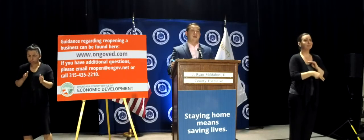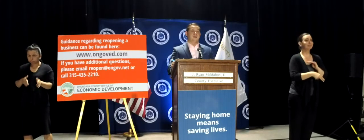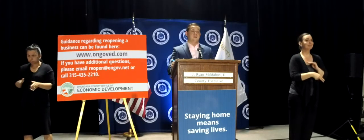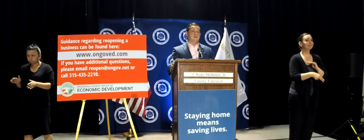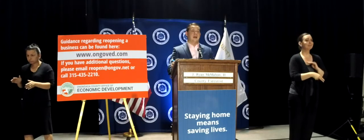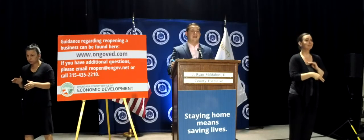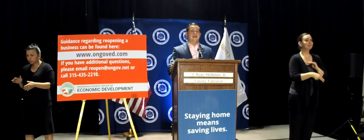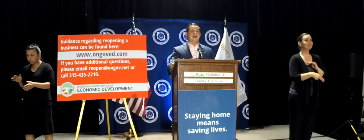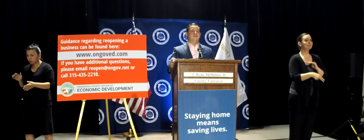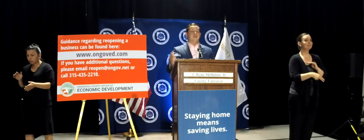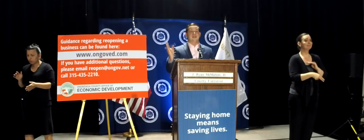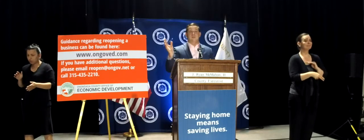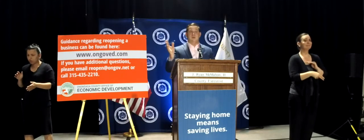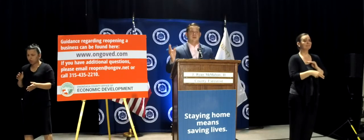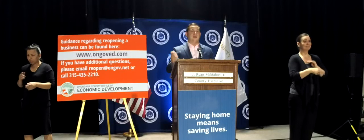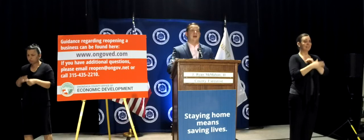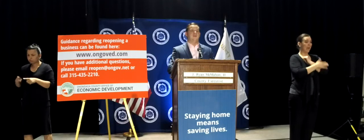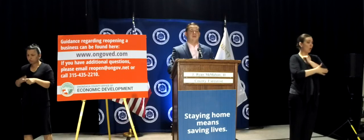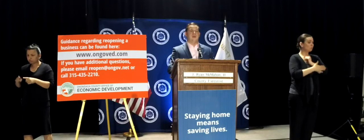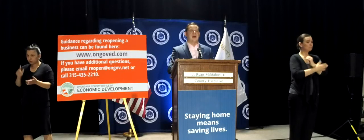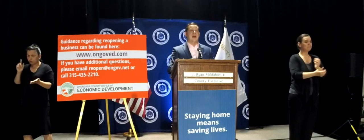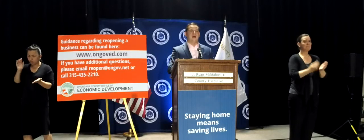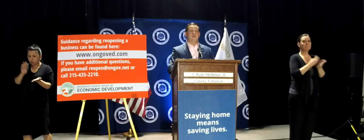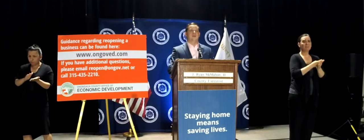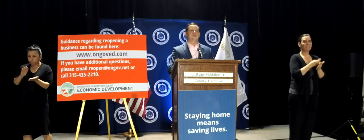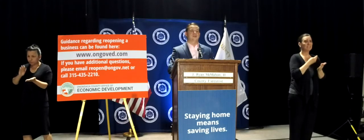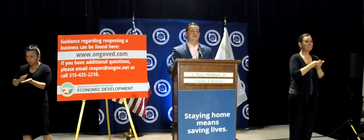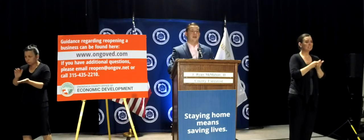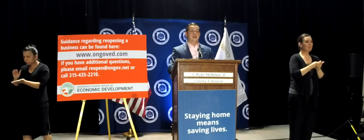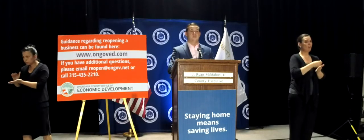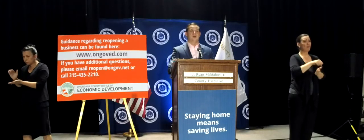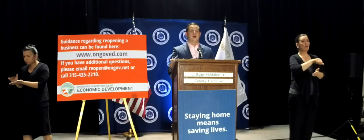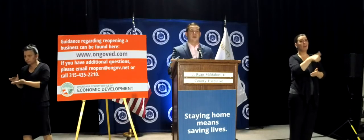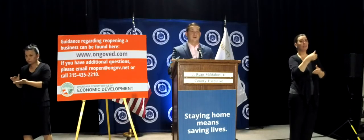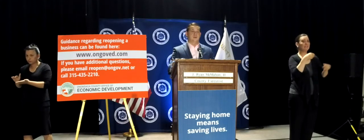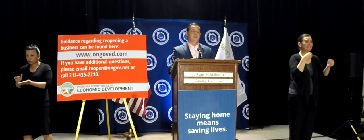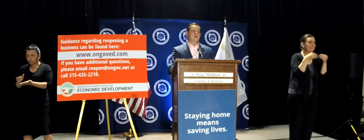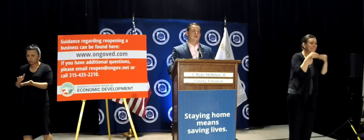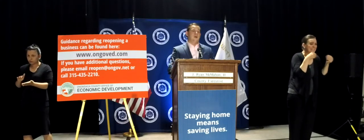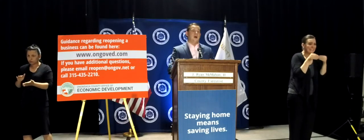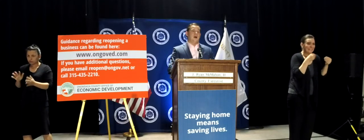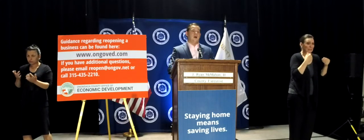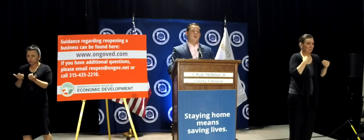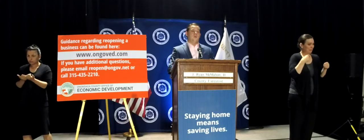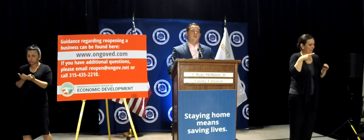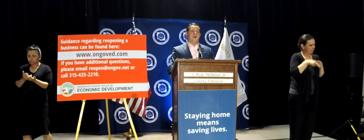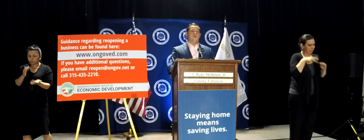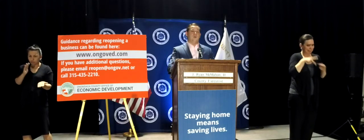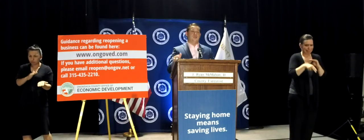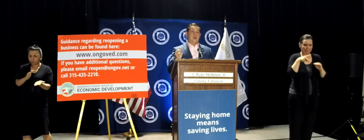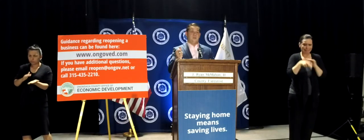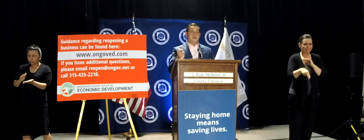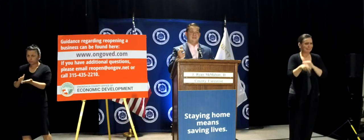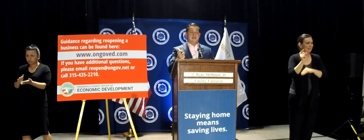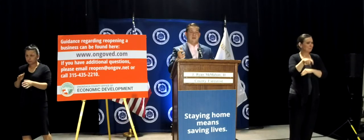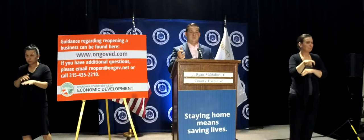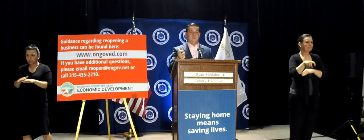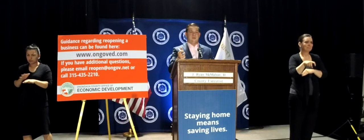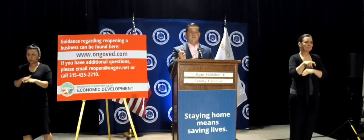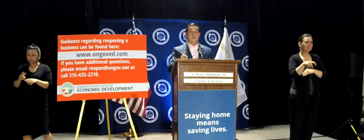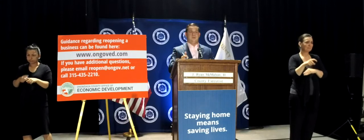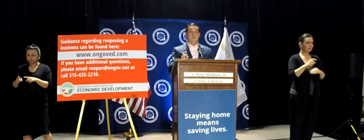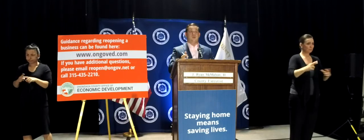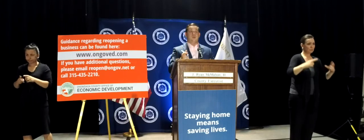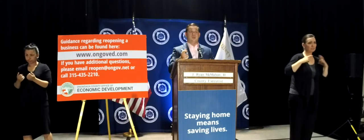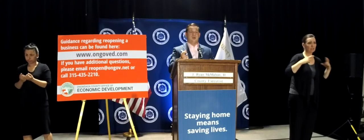of spending. Any flexibility I have or the legislature had has been cut. We have a retirement incentive